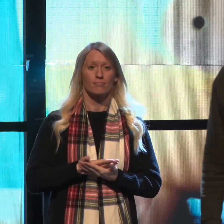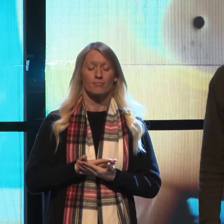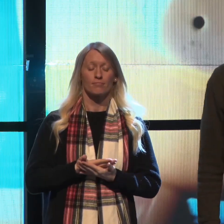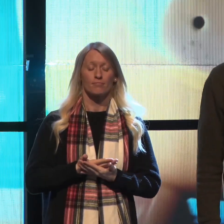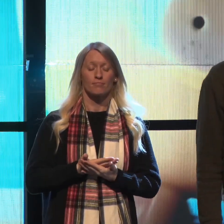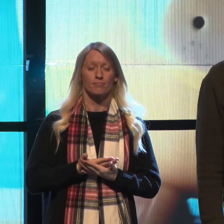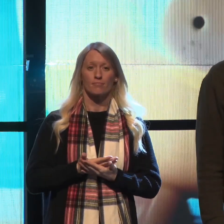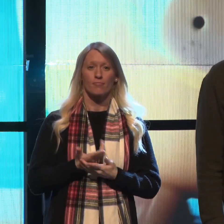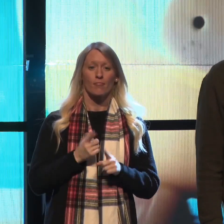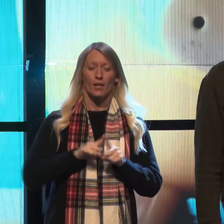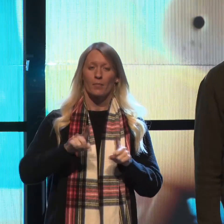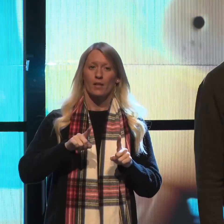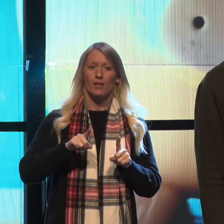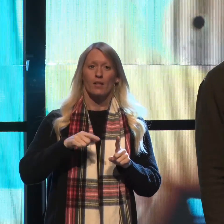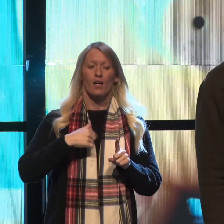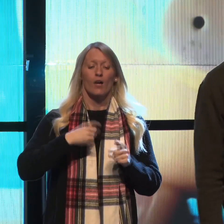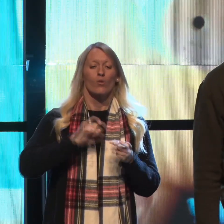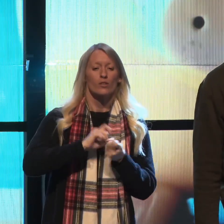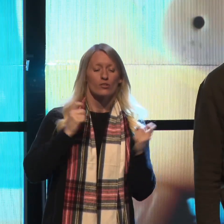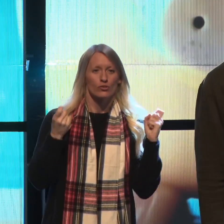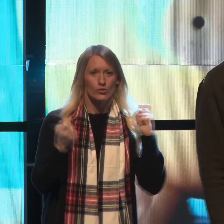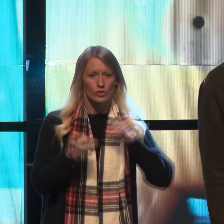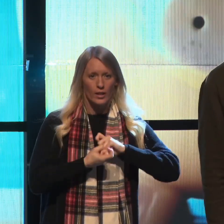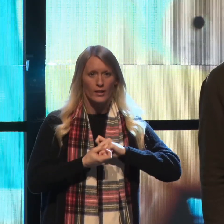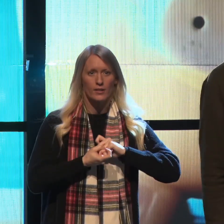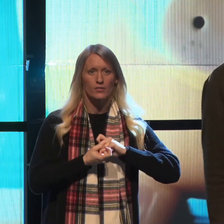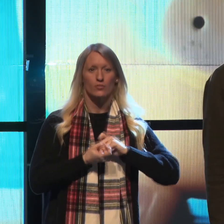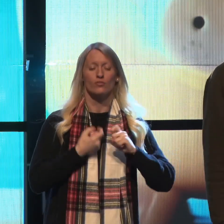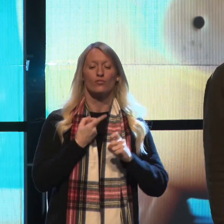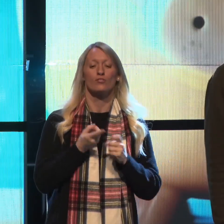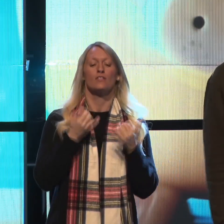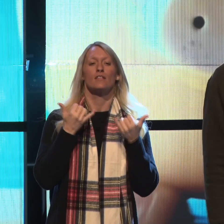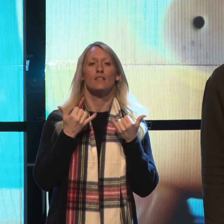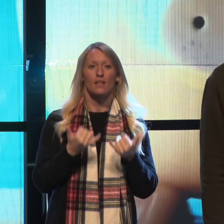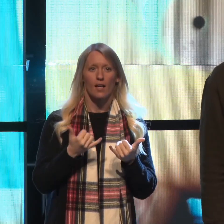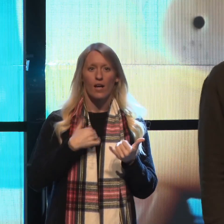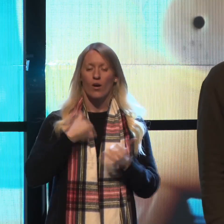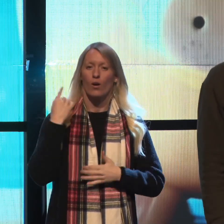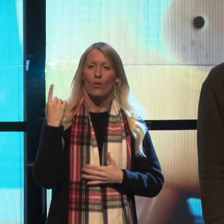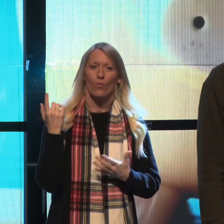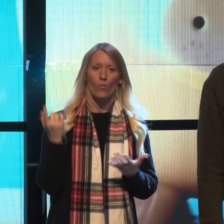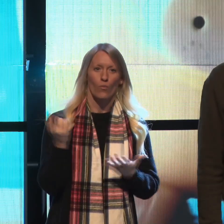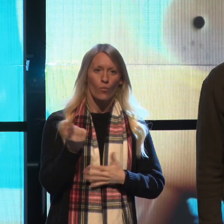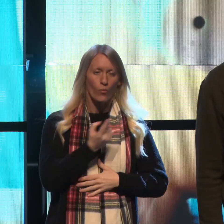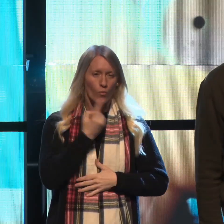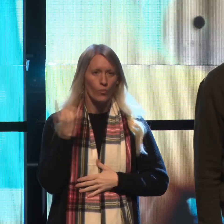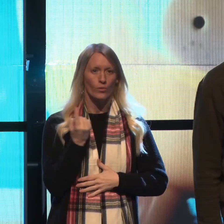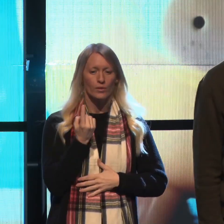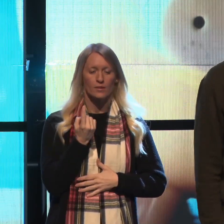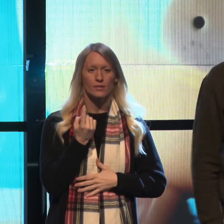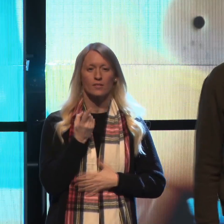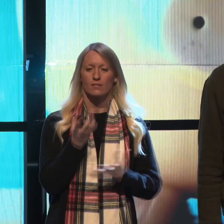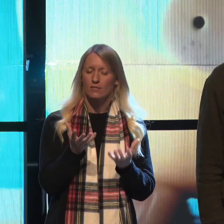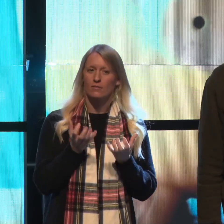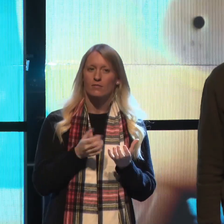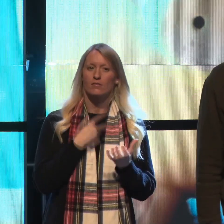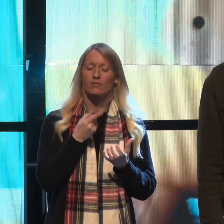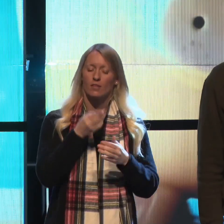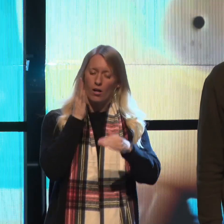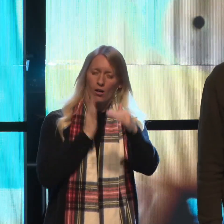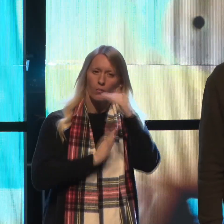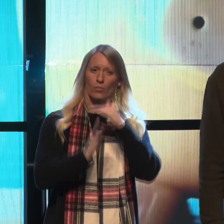But I want to be changed, and I want to be transformed today. And I want to always be changed, and I want to be humbled by